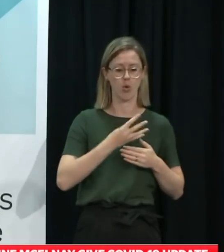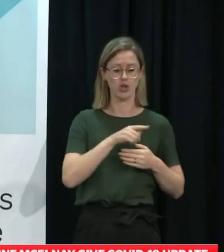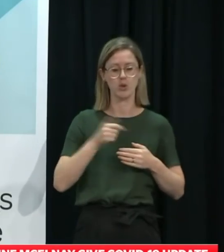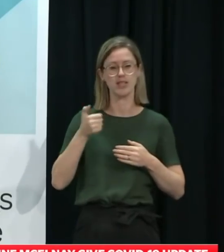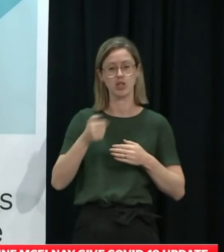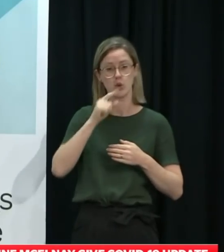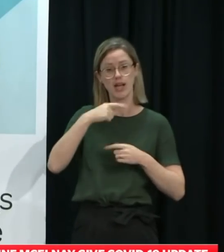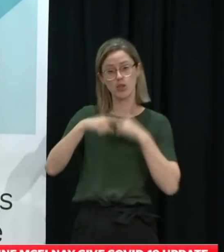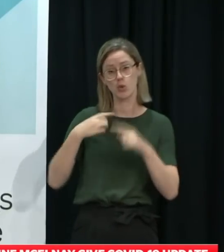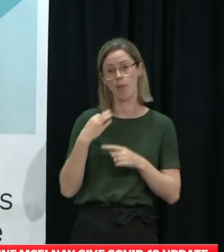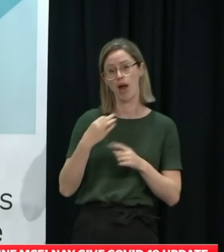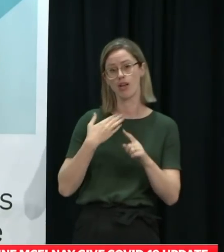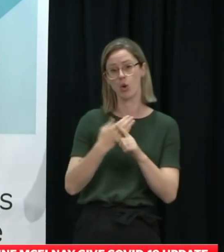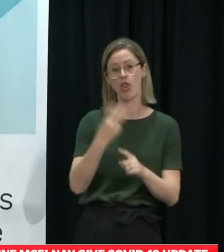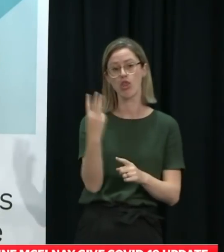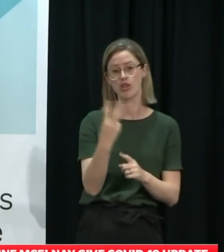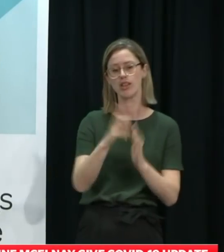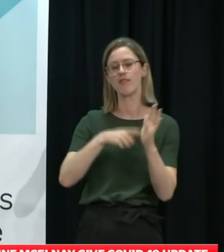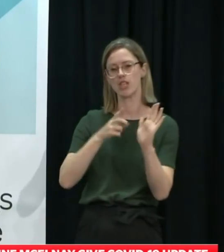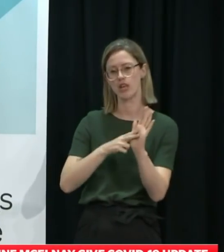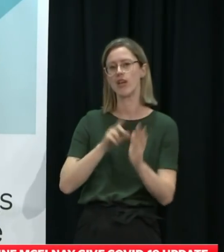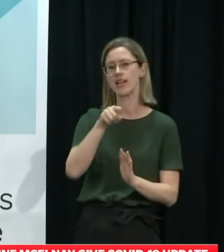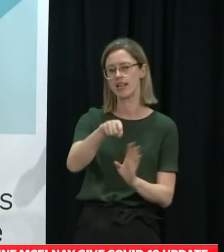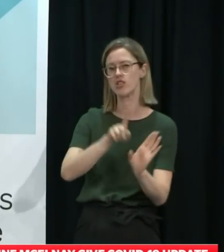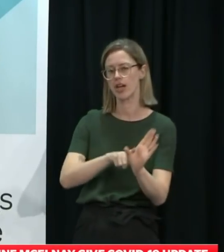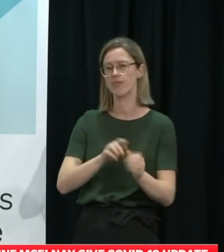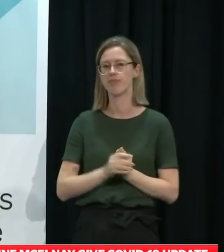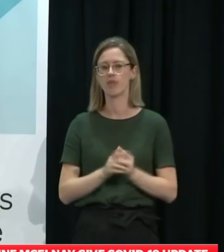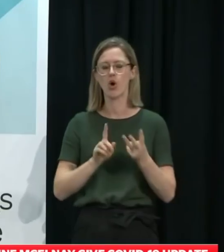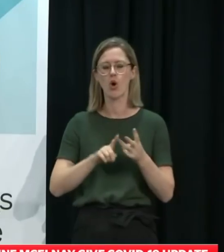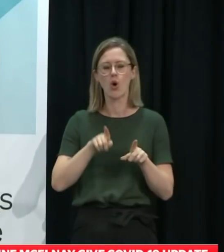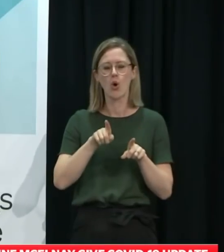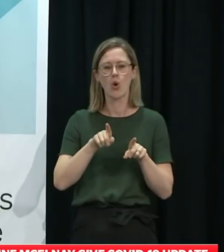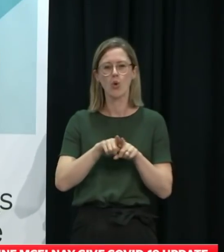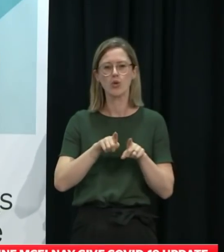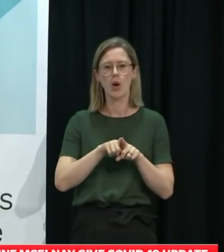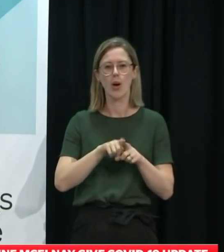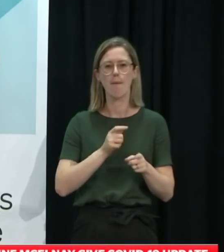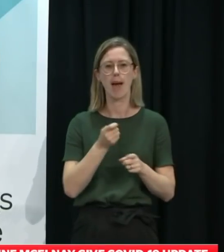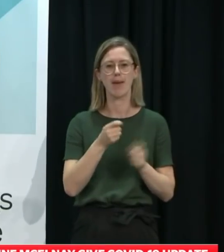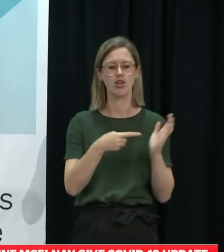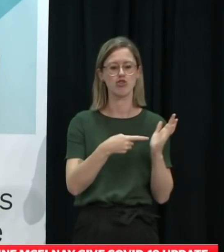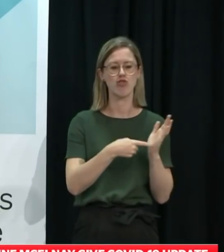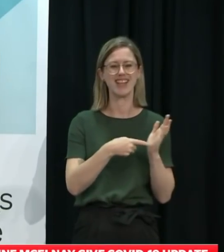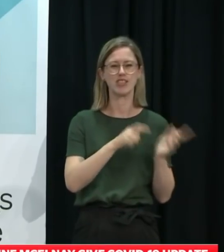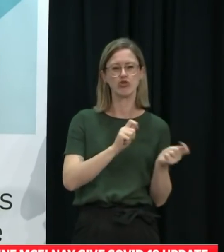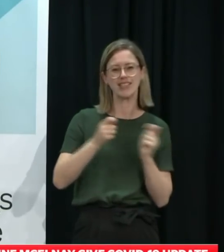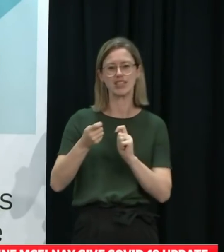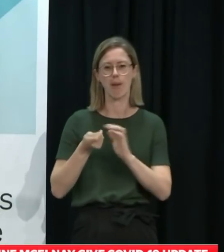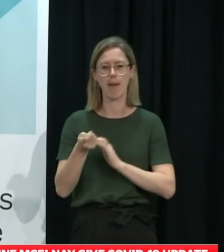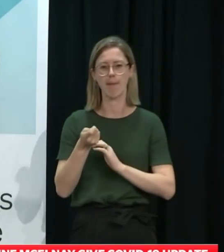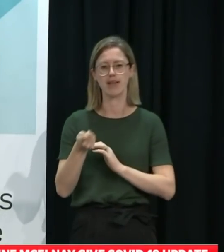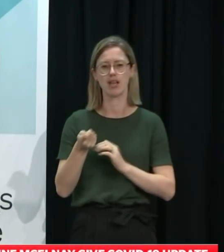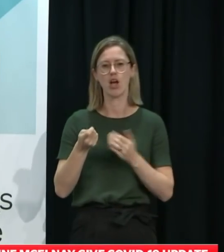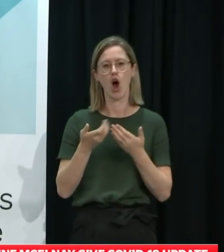applications through until the 13th of January next year. And also the transition payment, which I announced on Monday, opens for applications